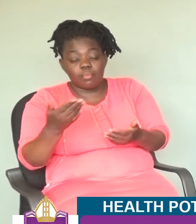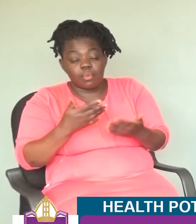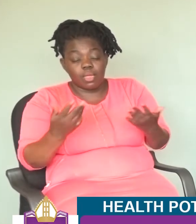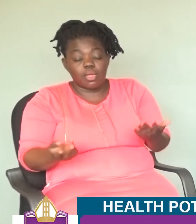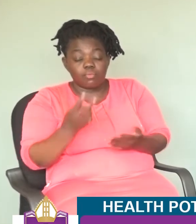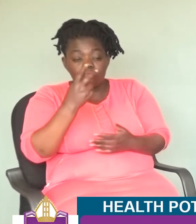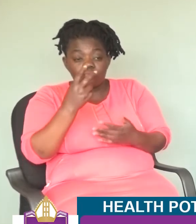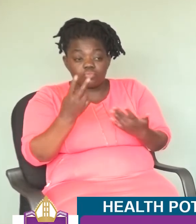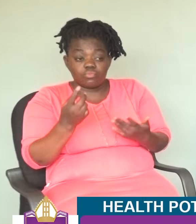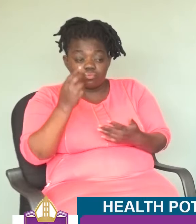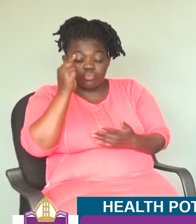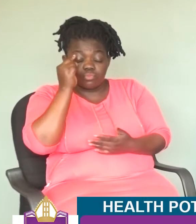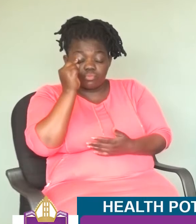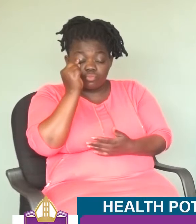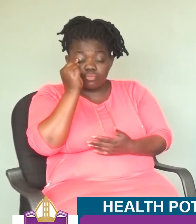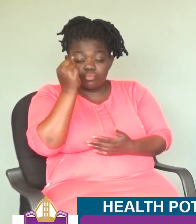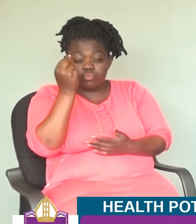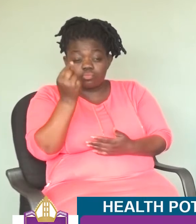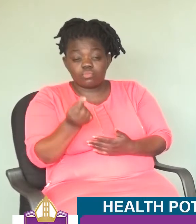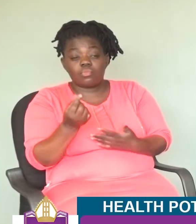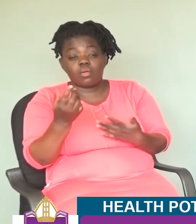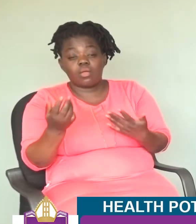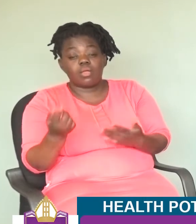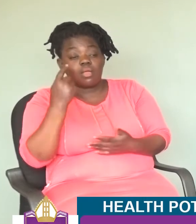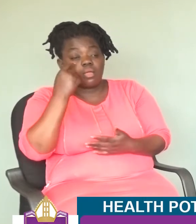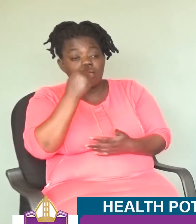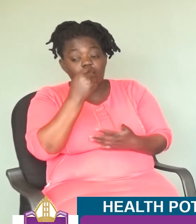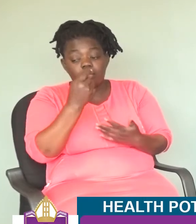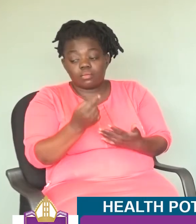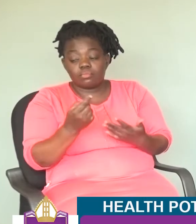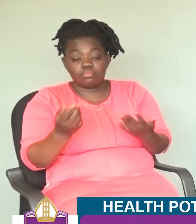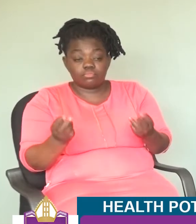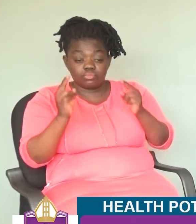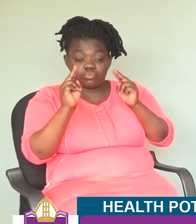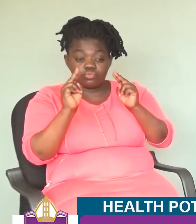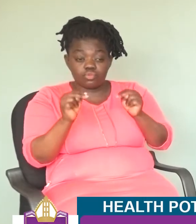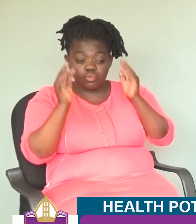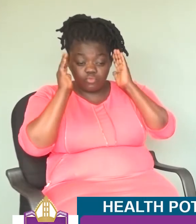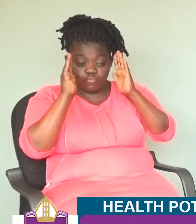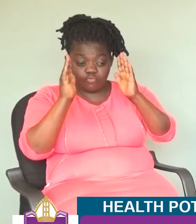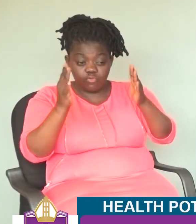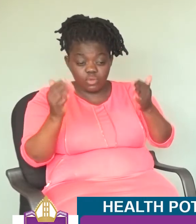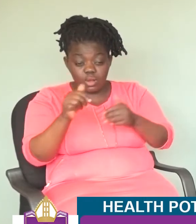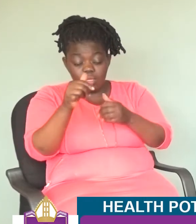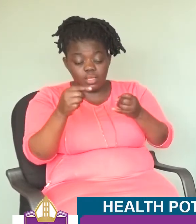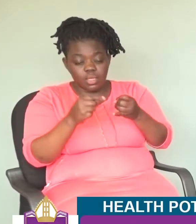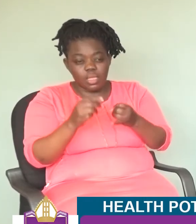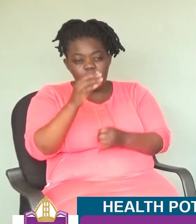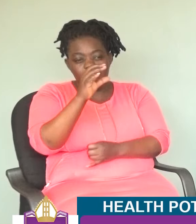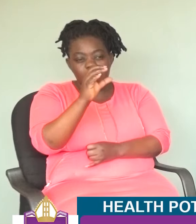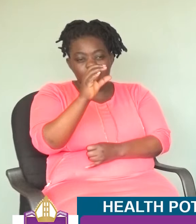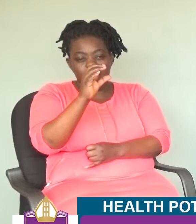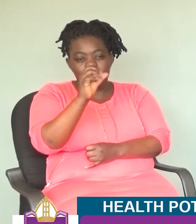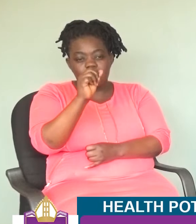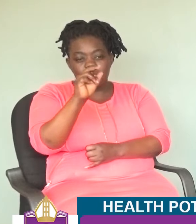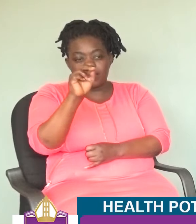eyes, they say you are squinting sometimes. So it's very, it's not really very direct. The other thing is there's something called cataract.